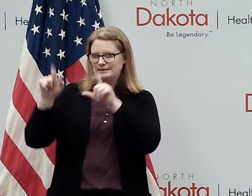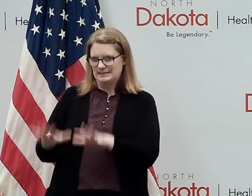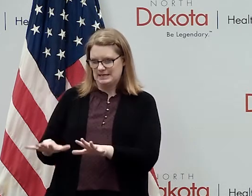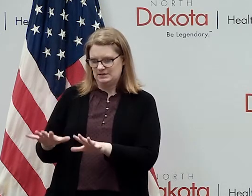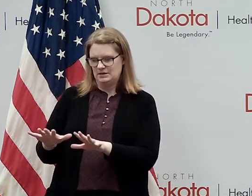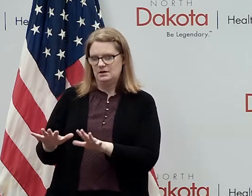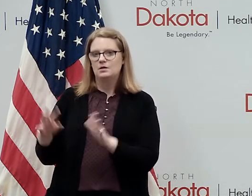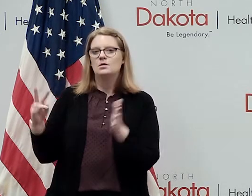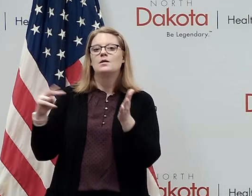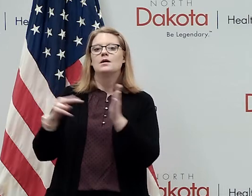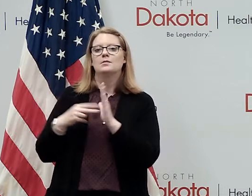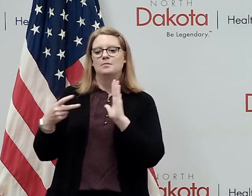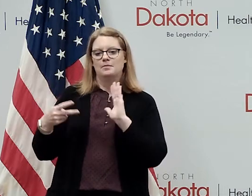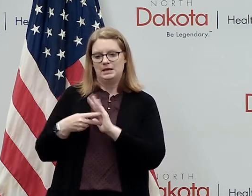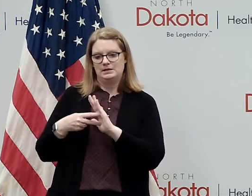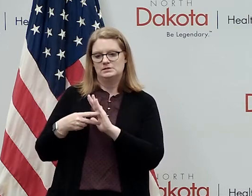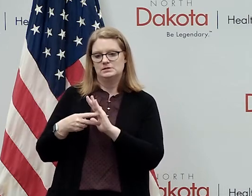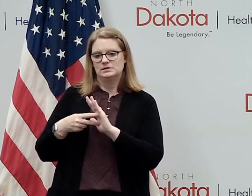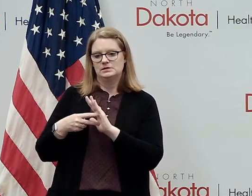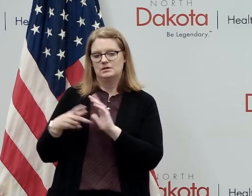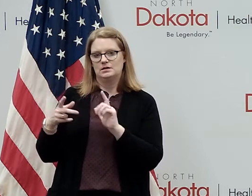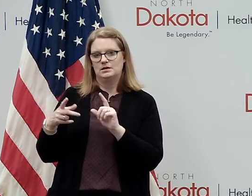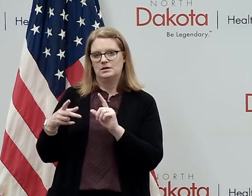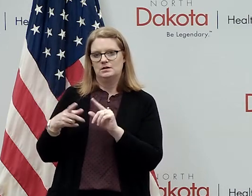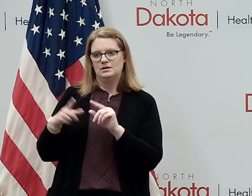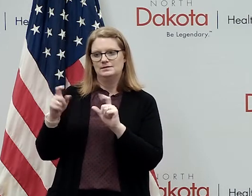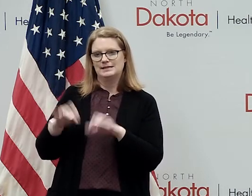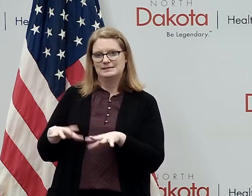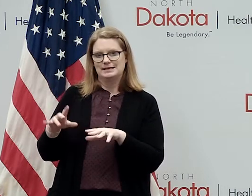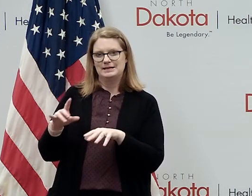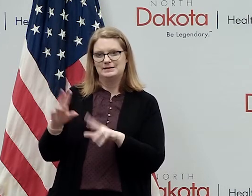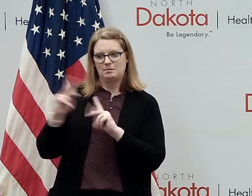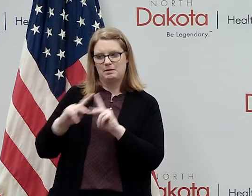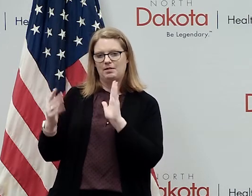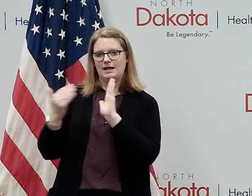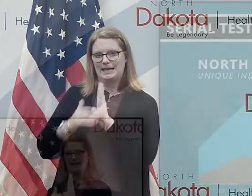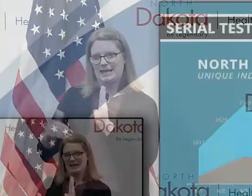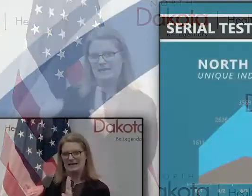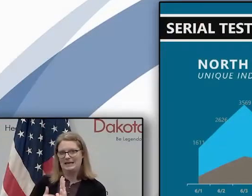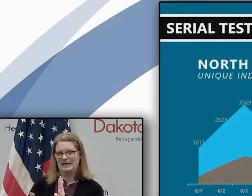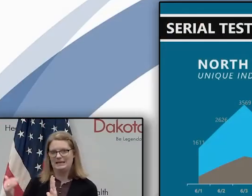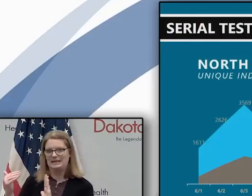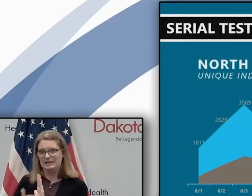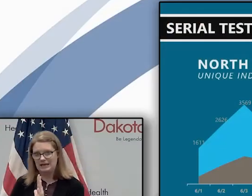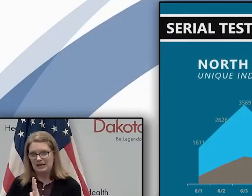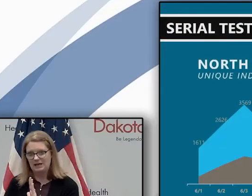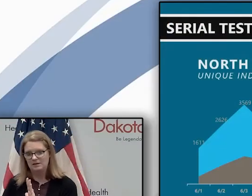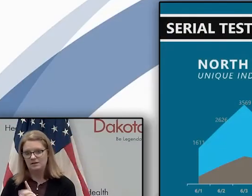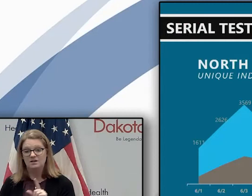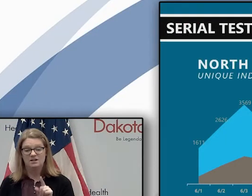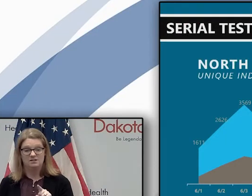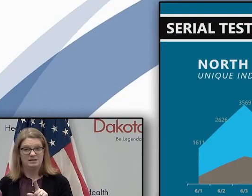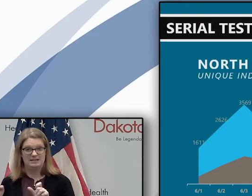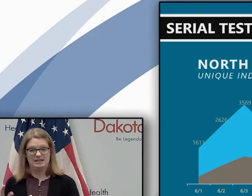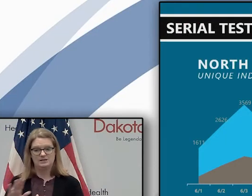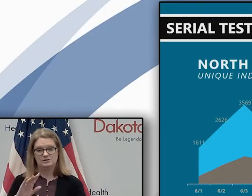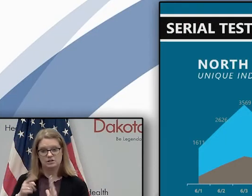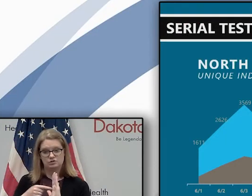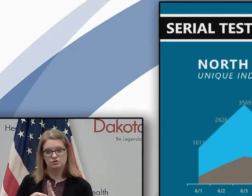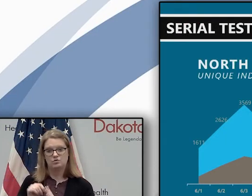means that we're testing, and we're testing the same people over again. But all of the tests that are shown on this slide, all